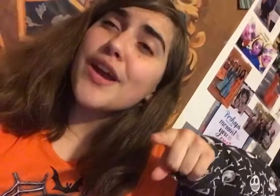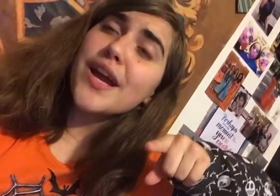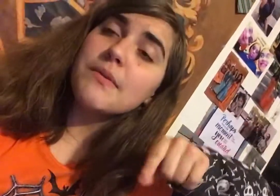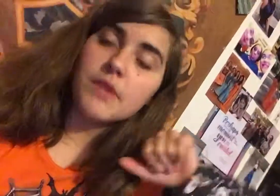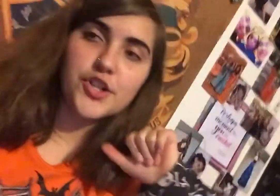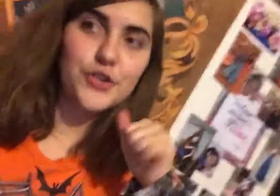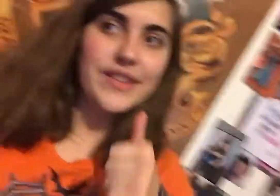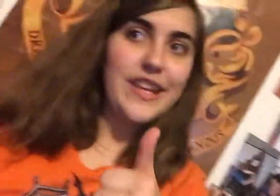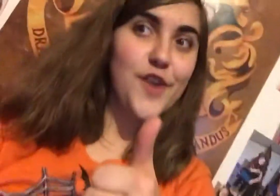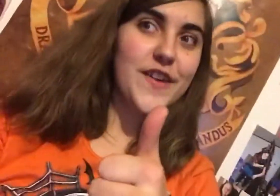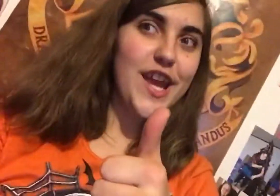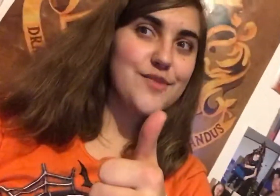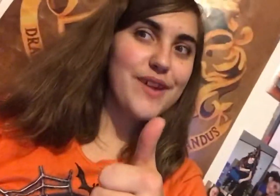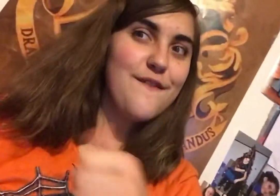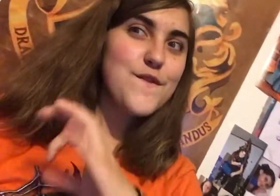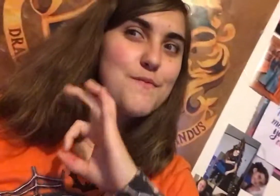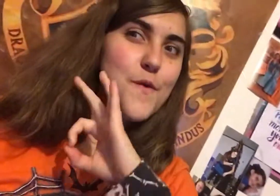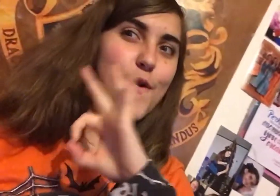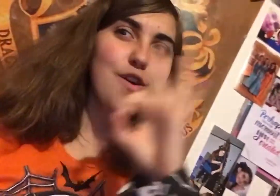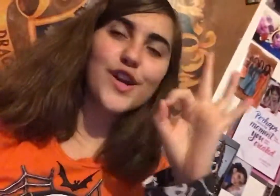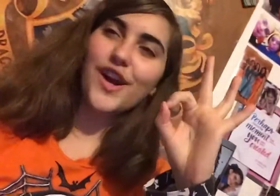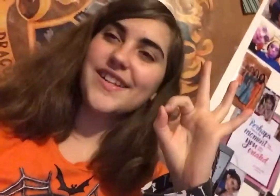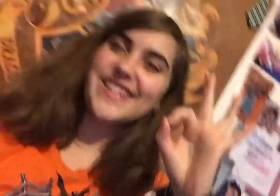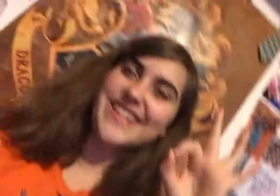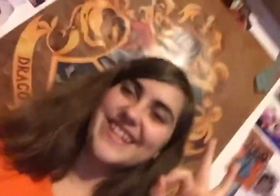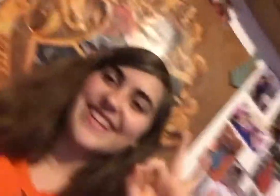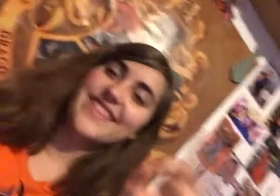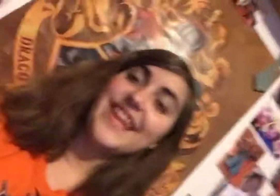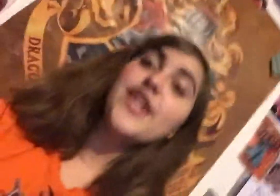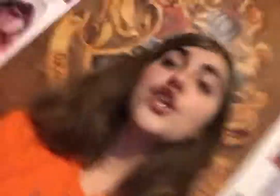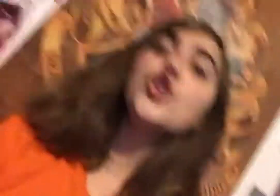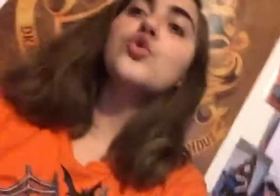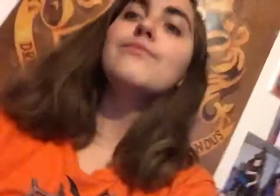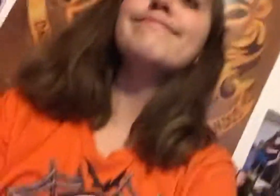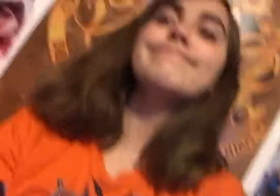like and subscribe, and make sure you hit that notification button for more content. Thank you.